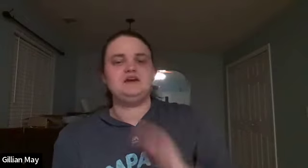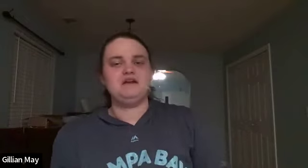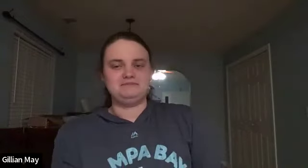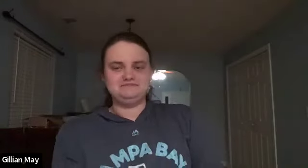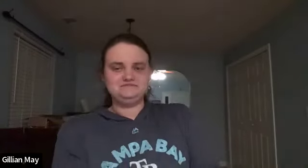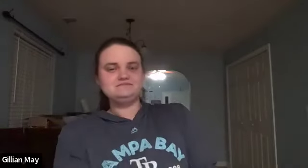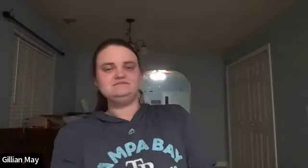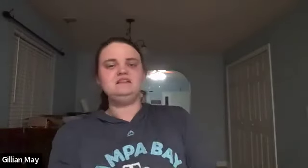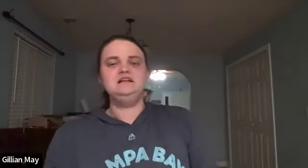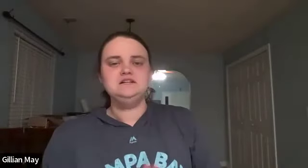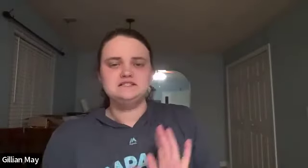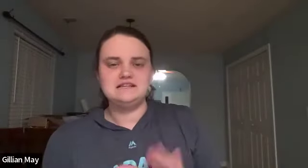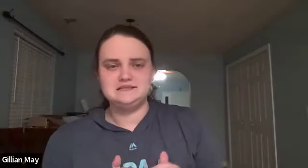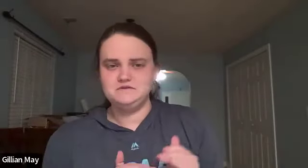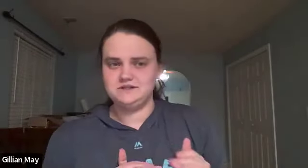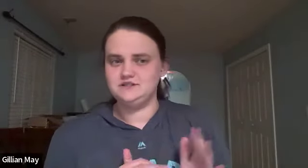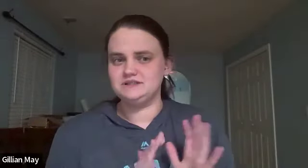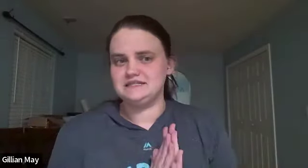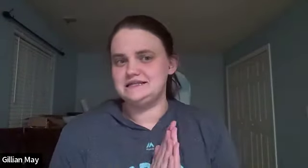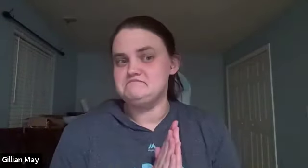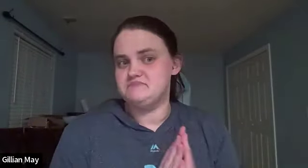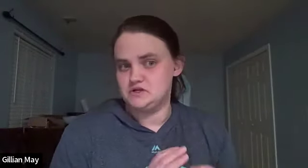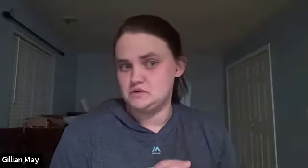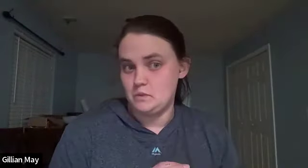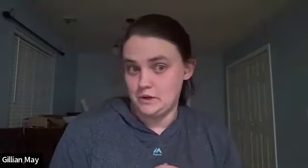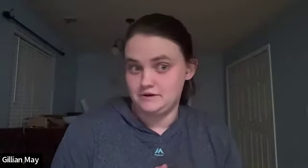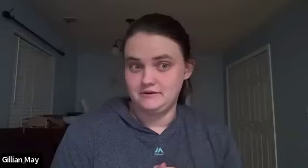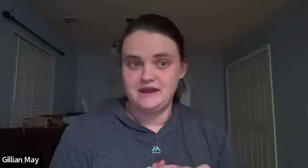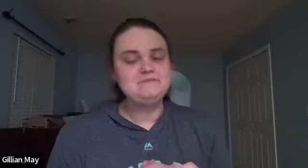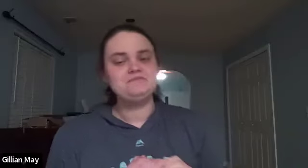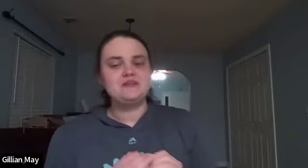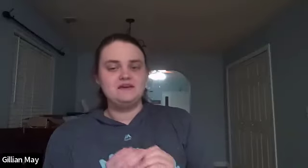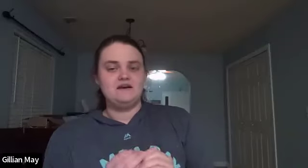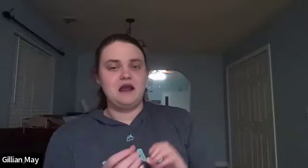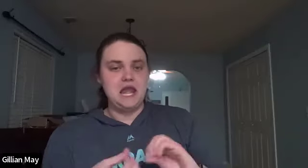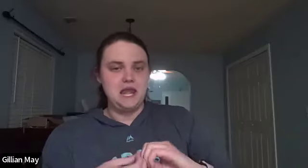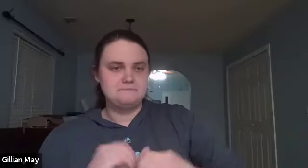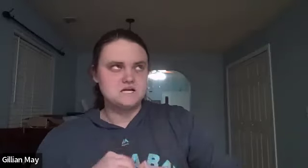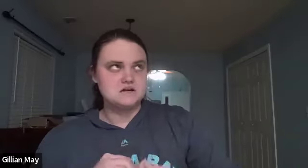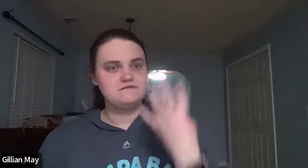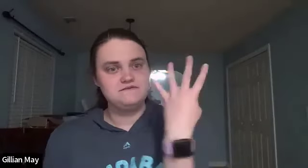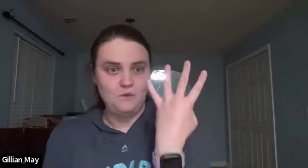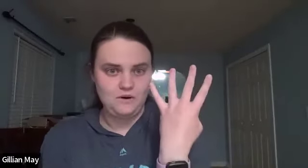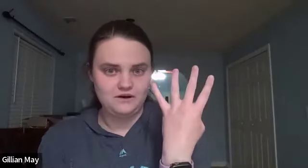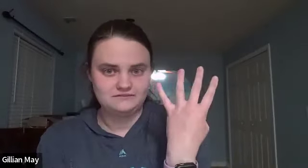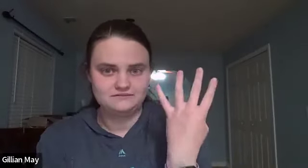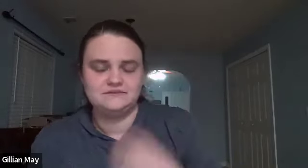Okay, so let's move on to a slightly bigger word, okay? All right, number 4,